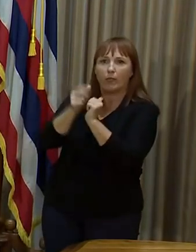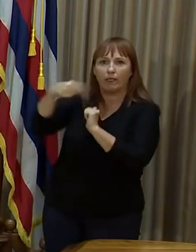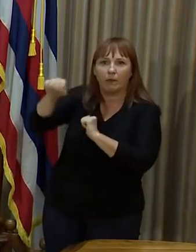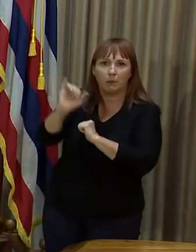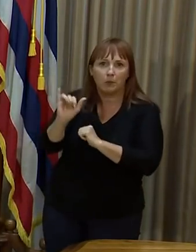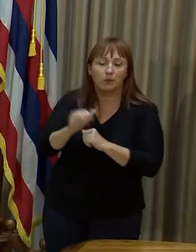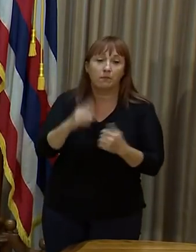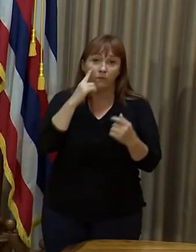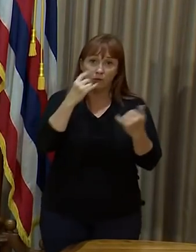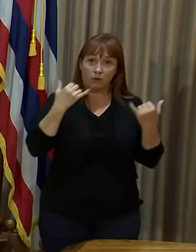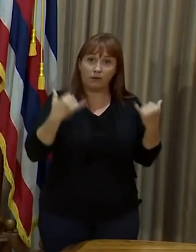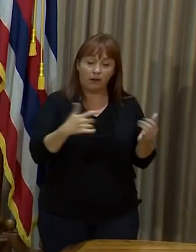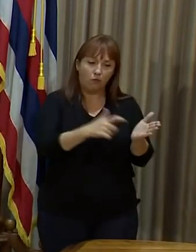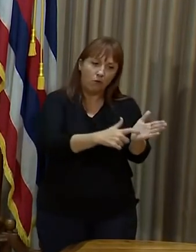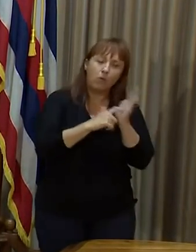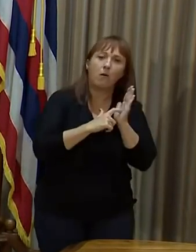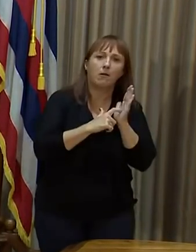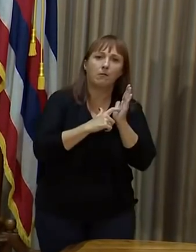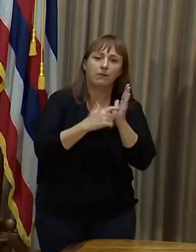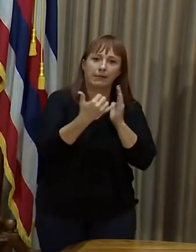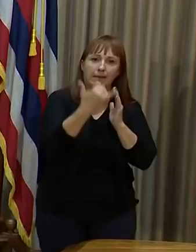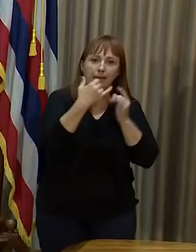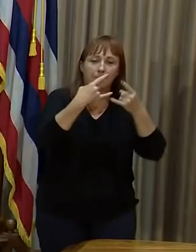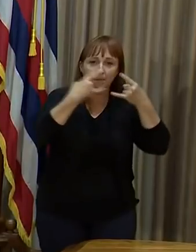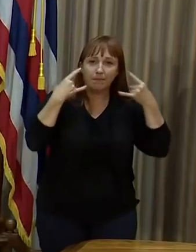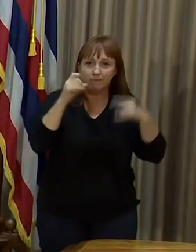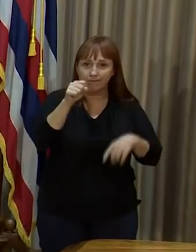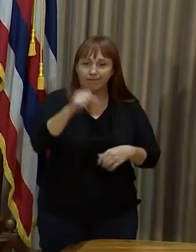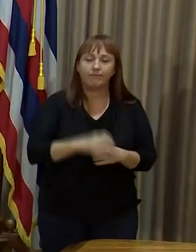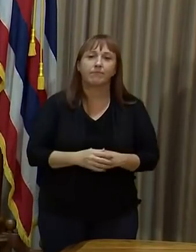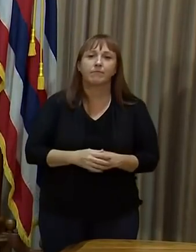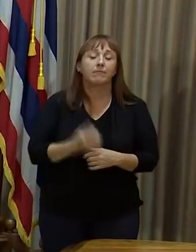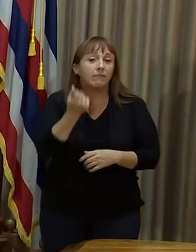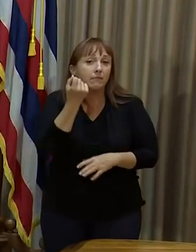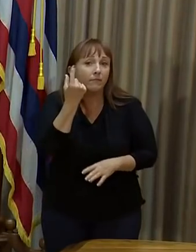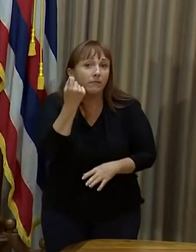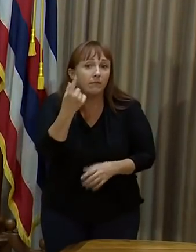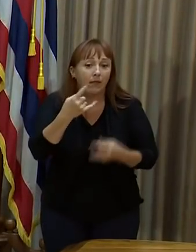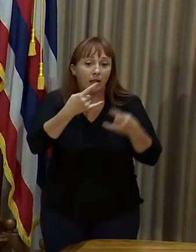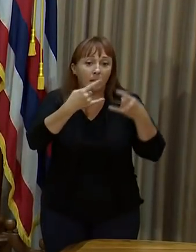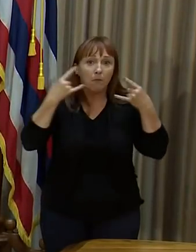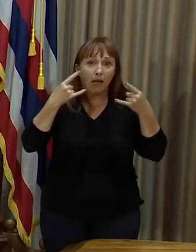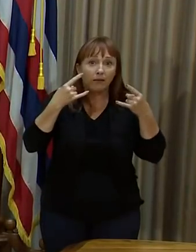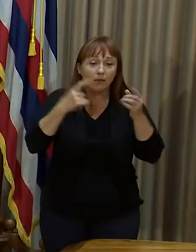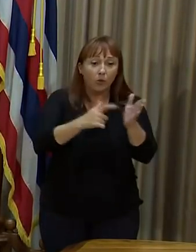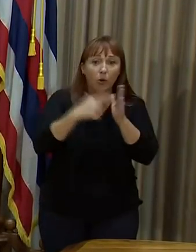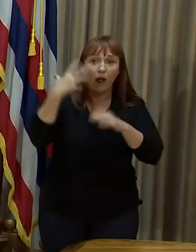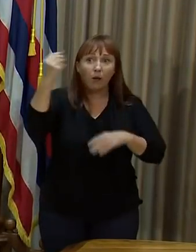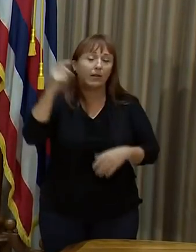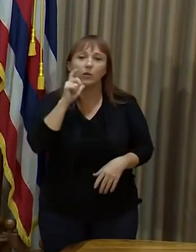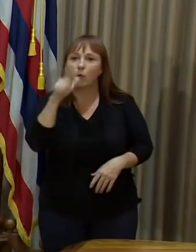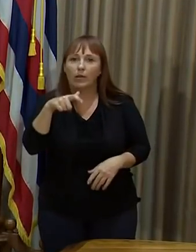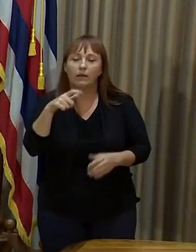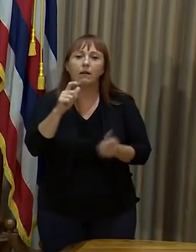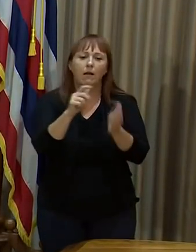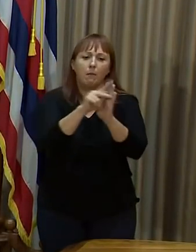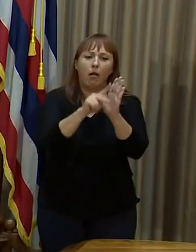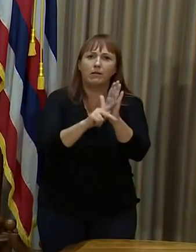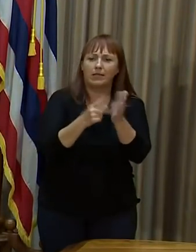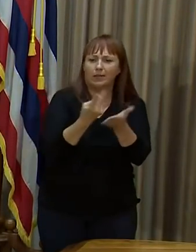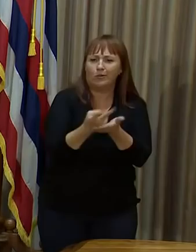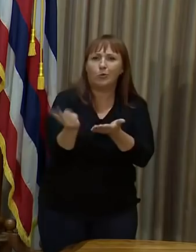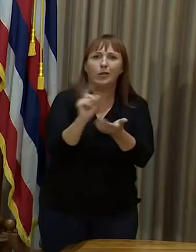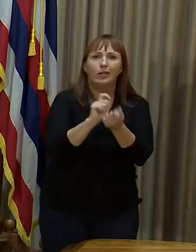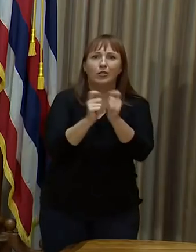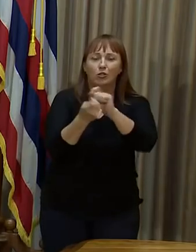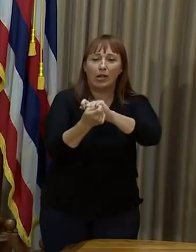time, masks are still required. They are not required outdoors. We did change that policy a couple of